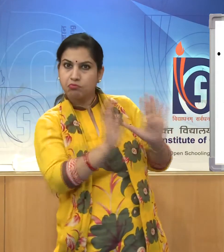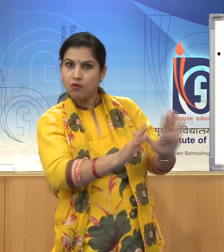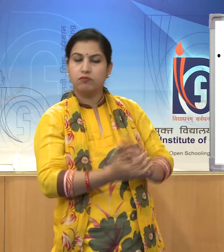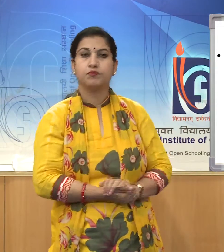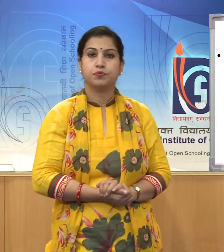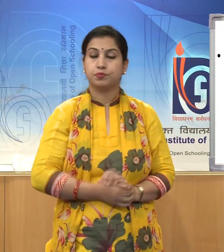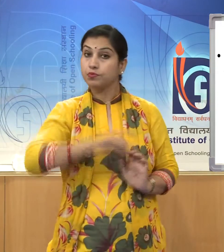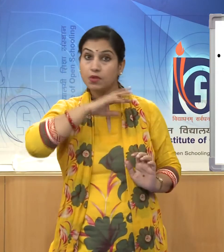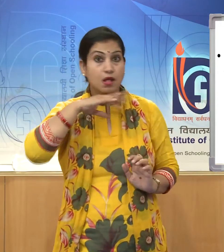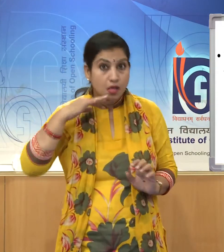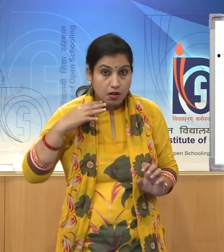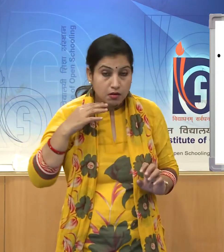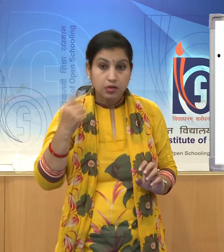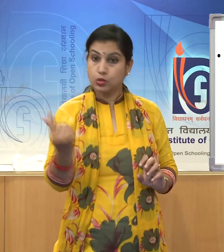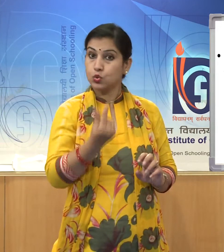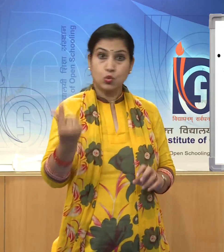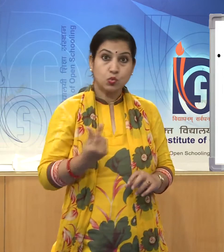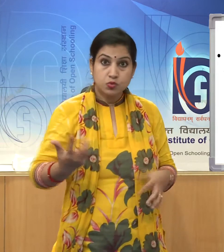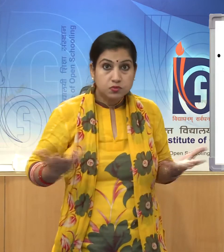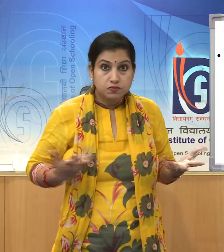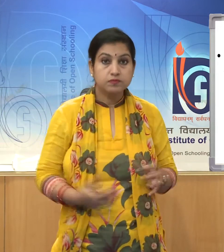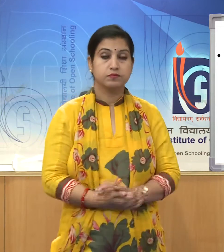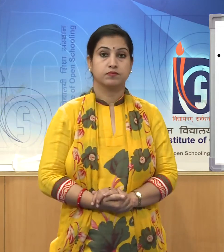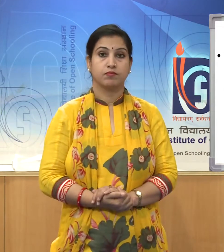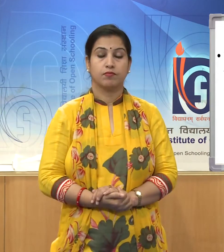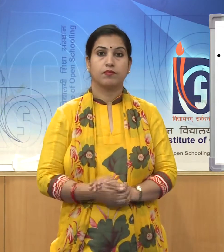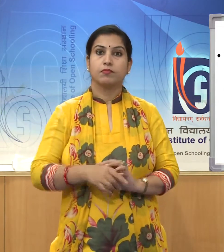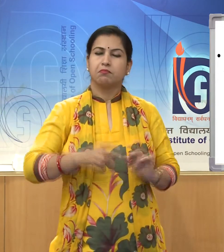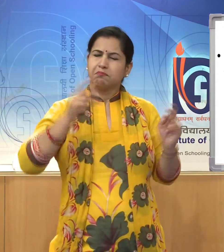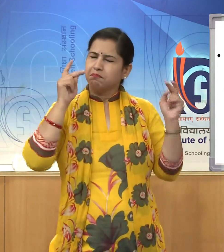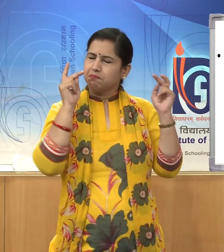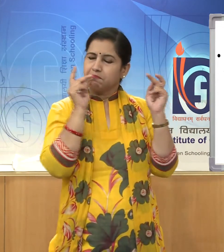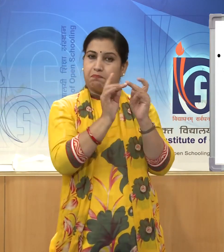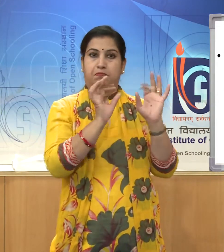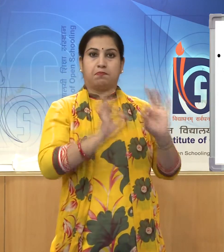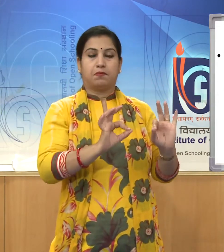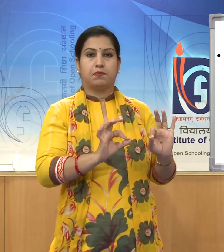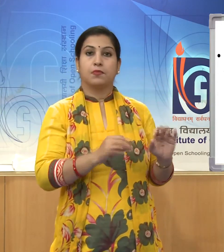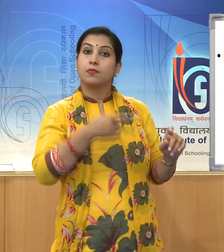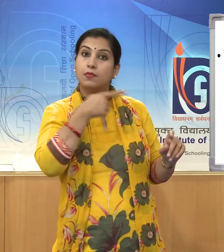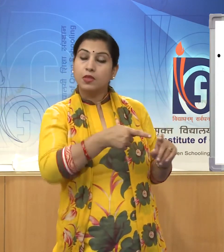The colors are used are typical of this